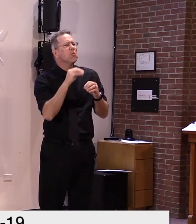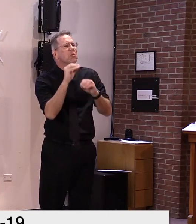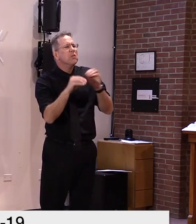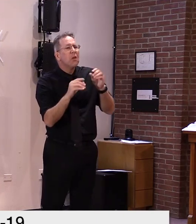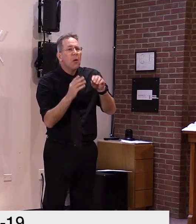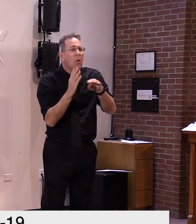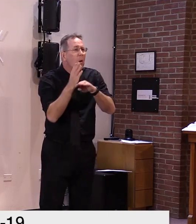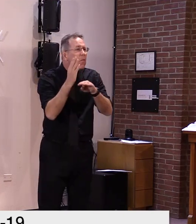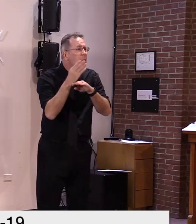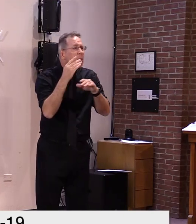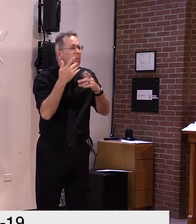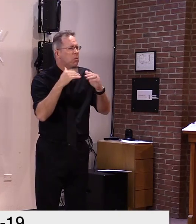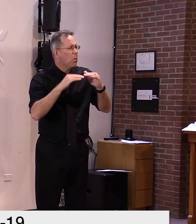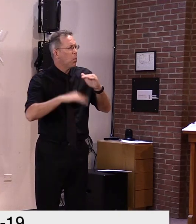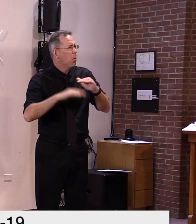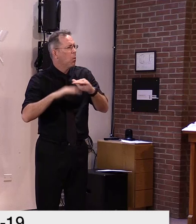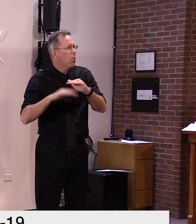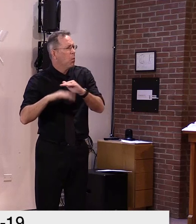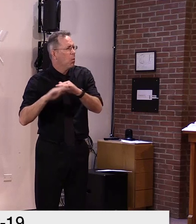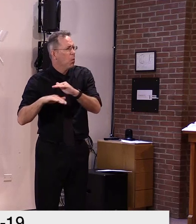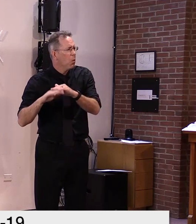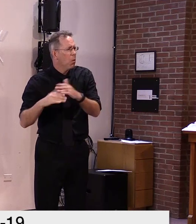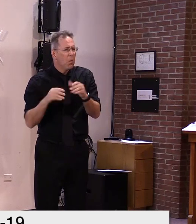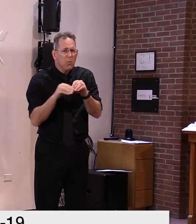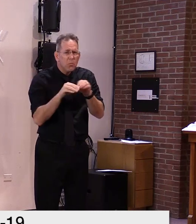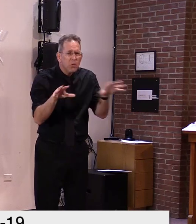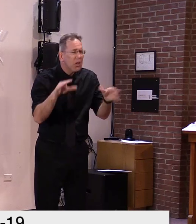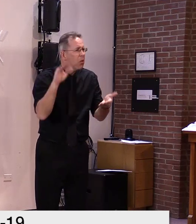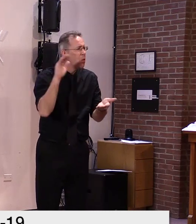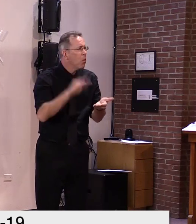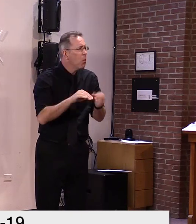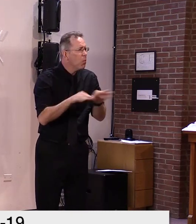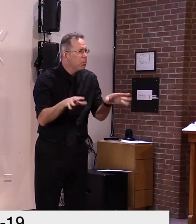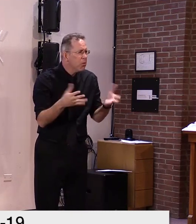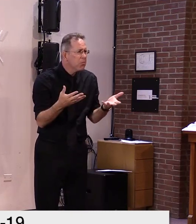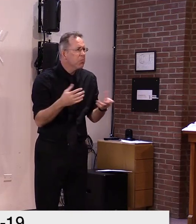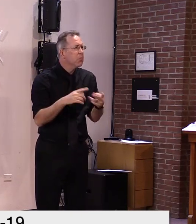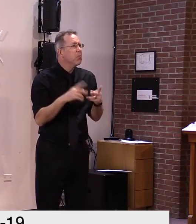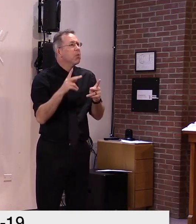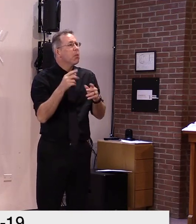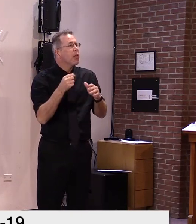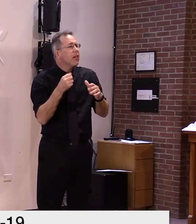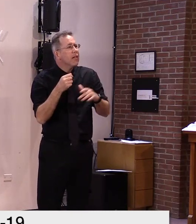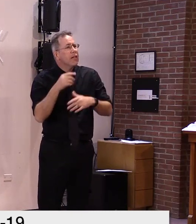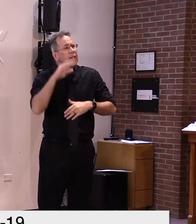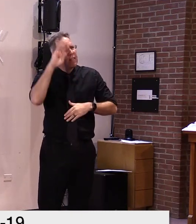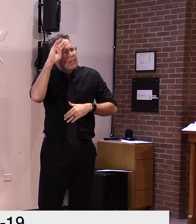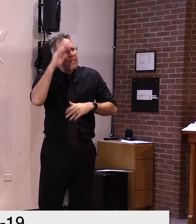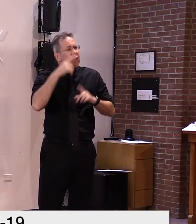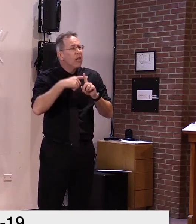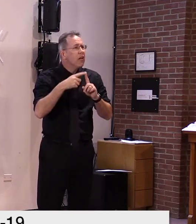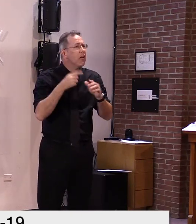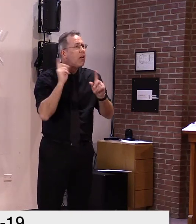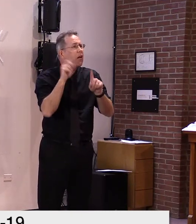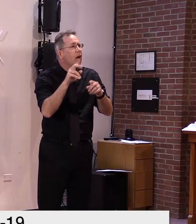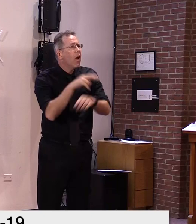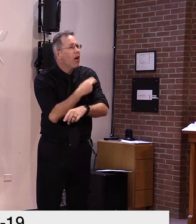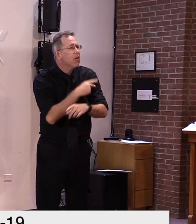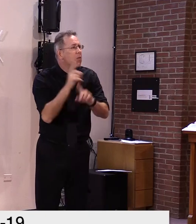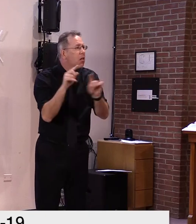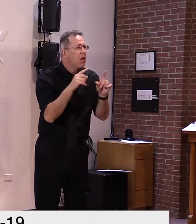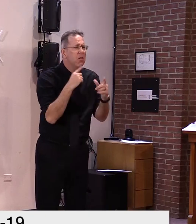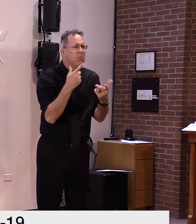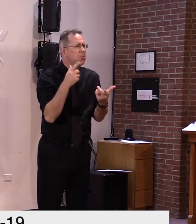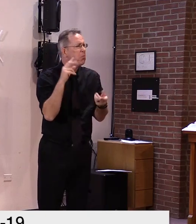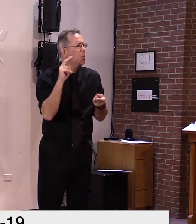not sustained, is not a concern. Syndromic surveillance remains relatively low. And in terms of hospitalization, we fortunately don't